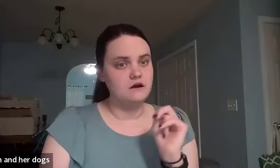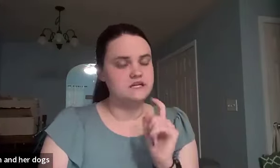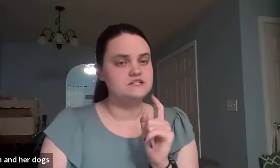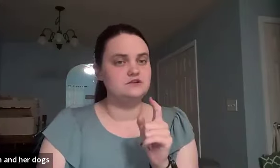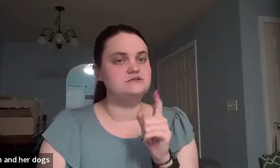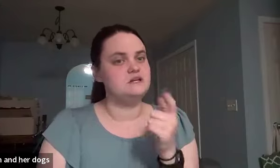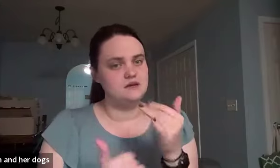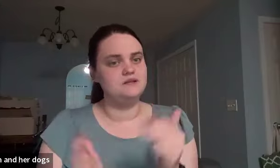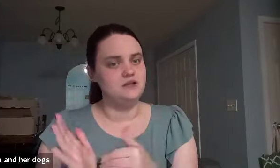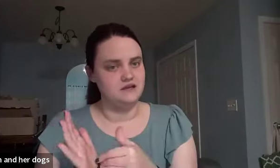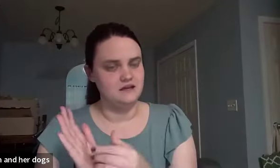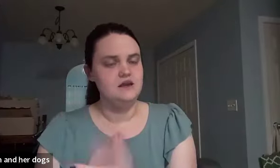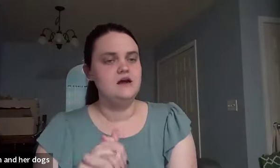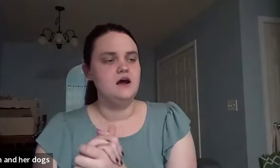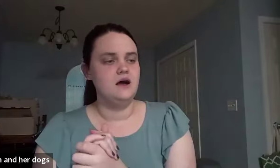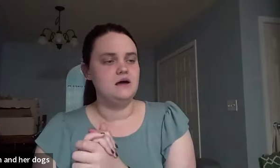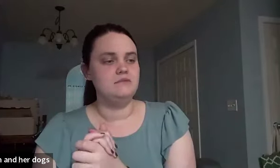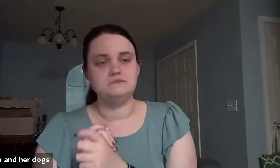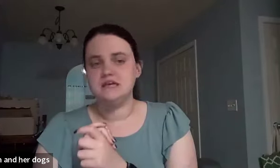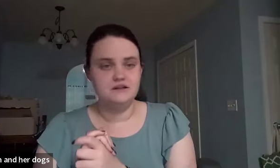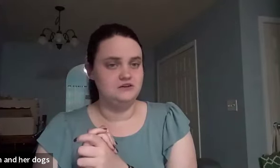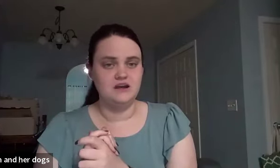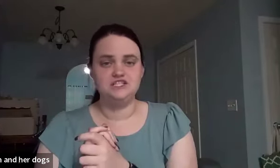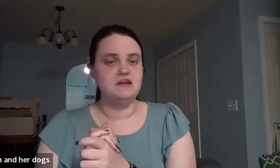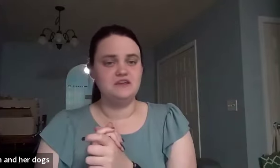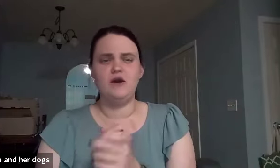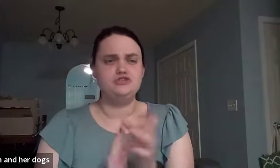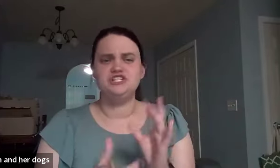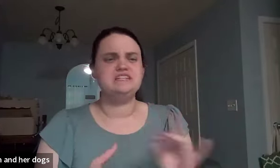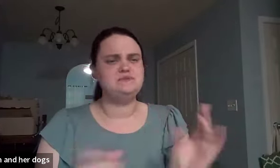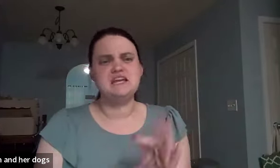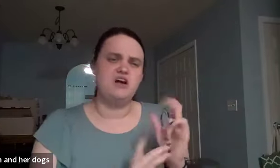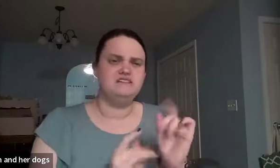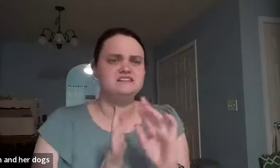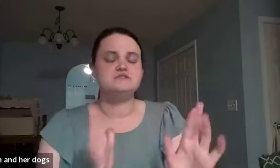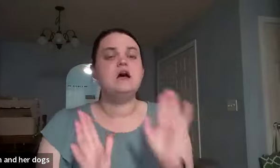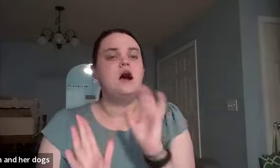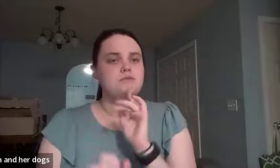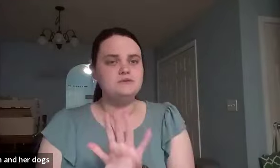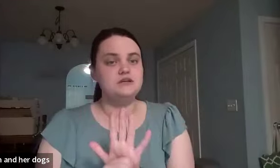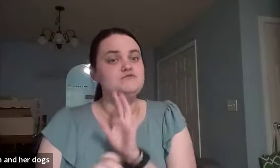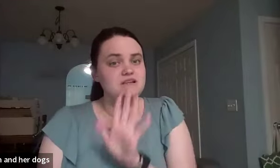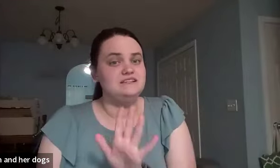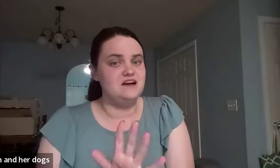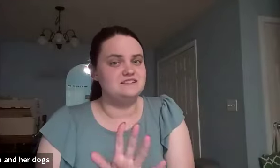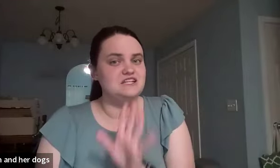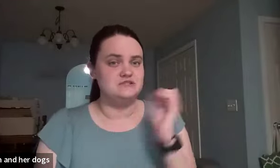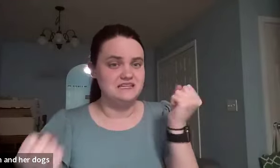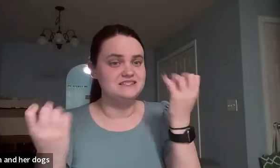of context clues does come into play again. Like I'm telling you guys, you may think, oh, she just keeps saying context clues. I promise you, it really does. Like you see the